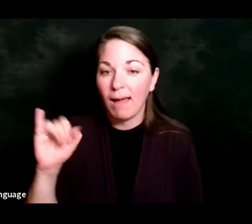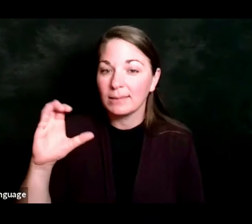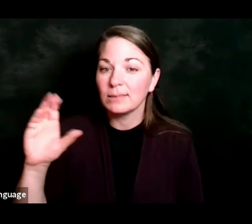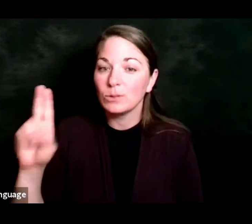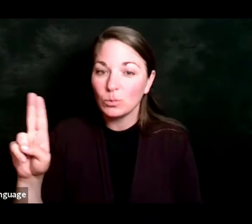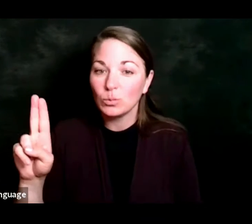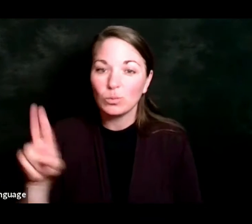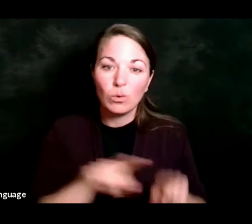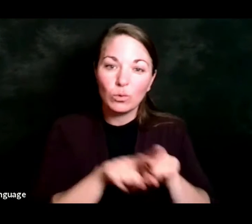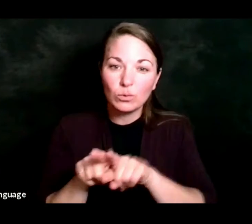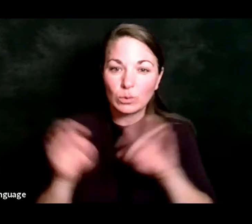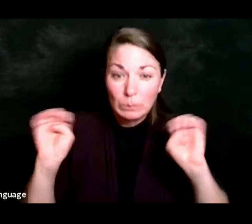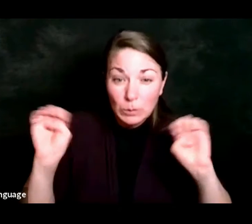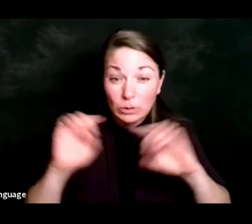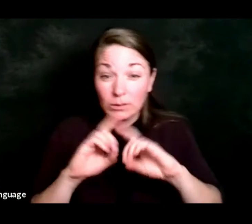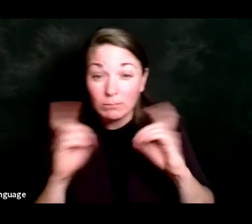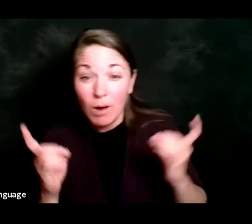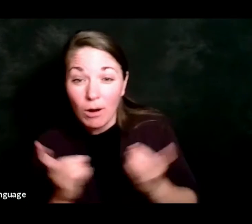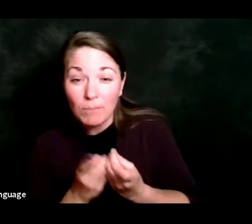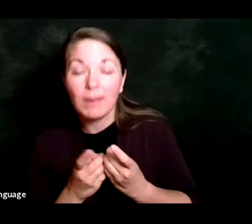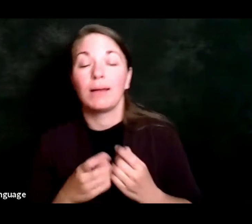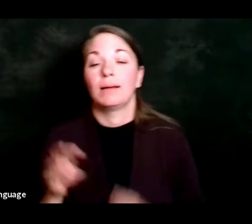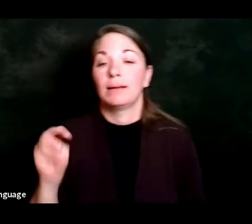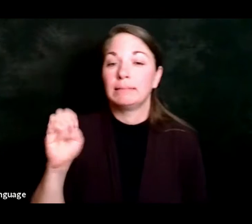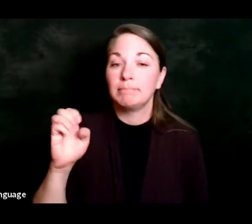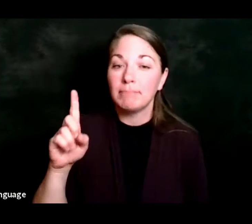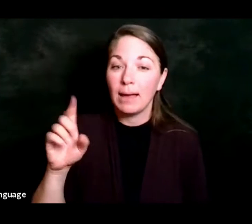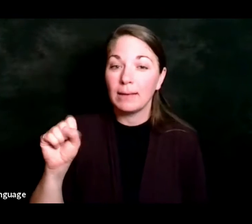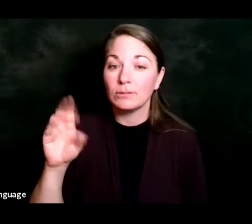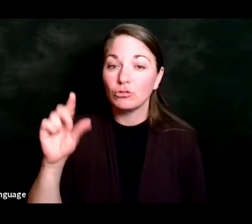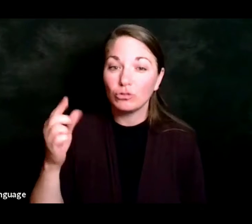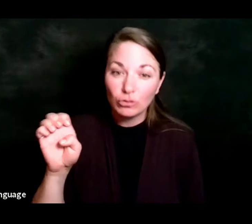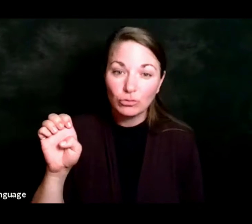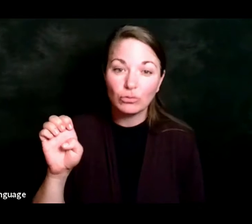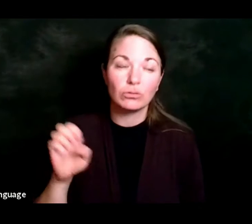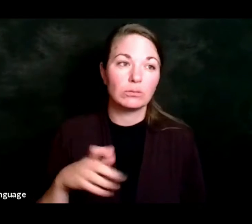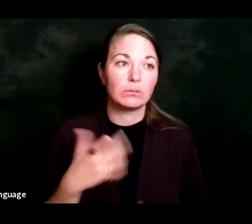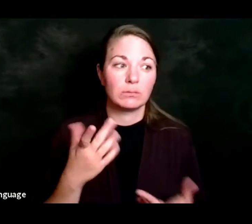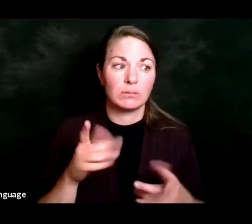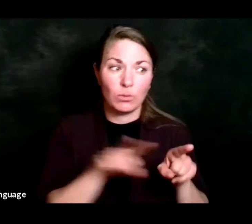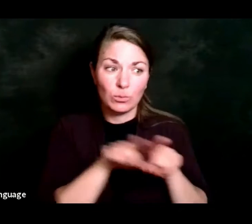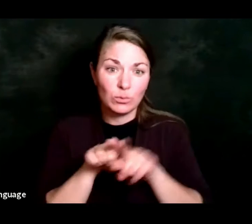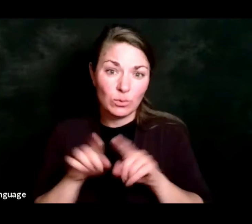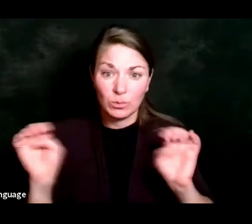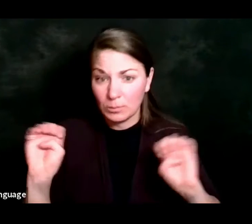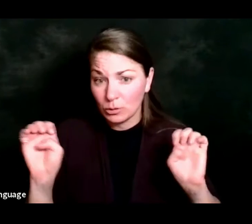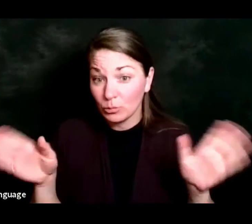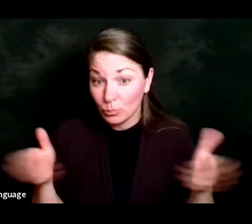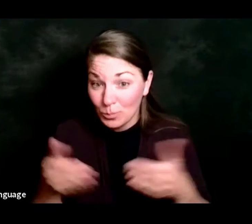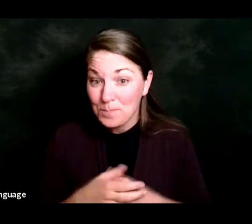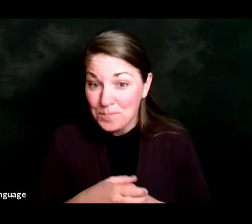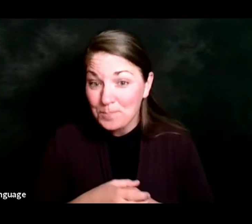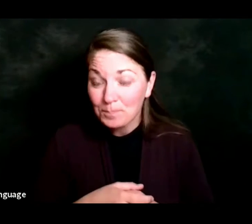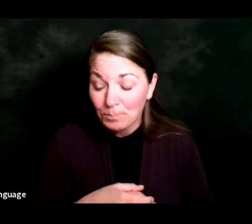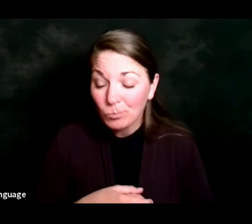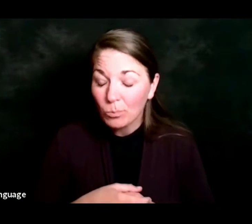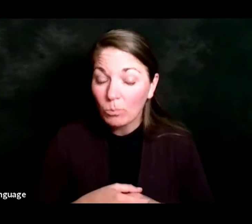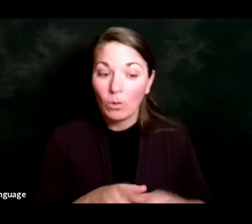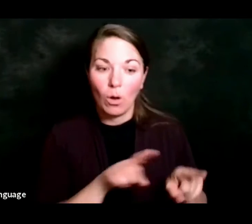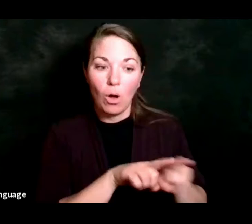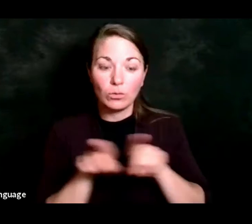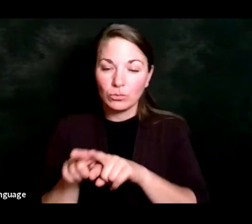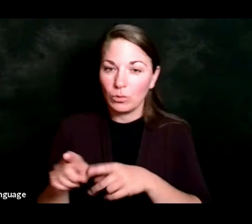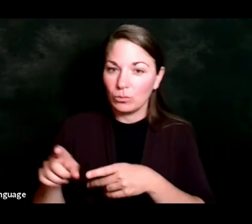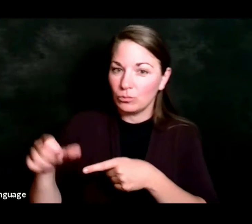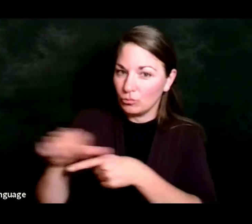the emergency department, med-surg, and ER, as well as receiving